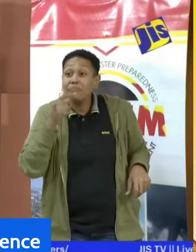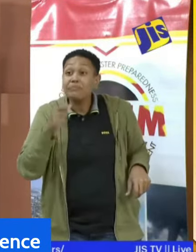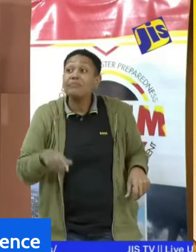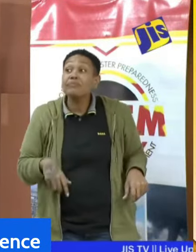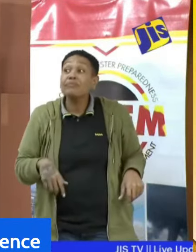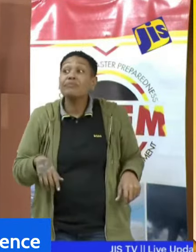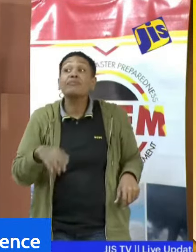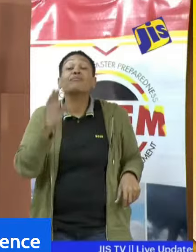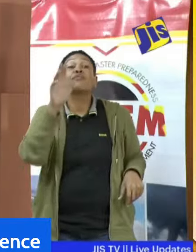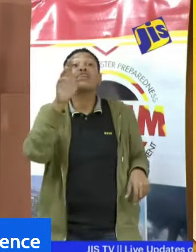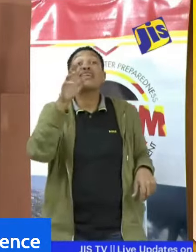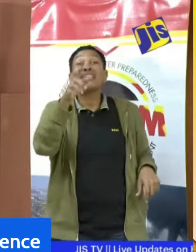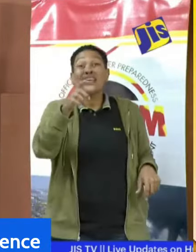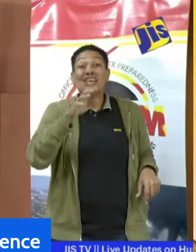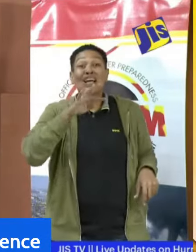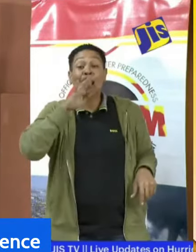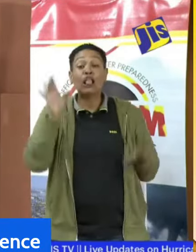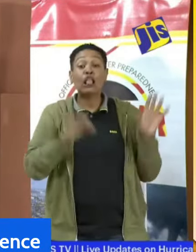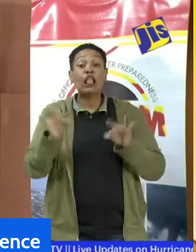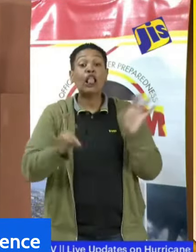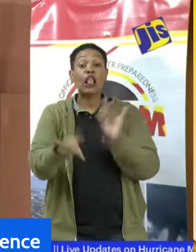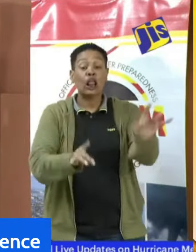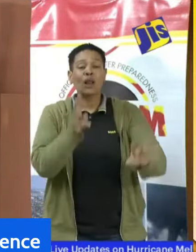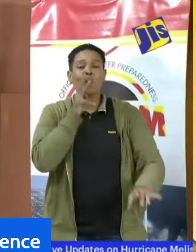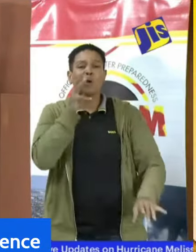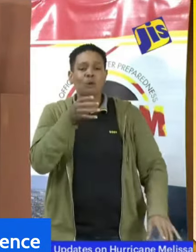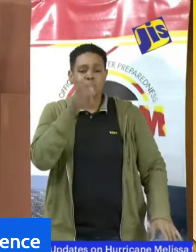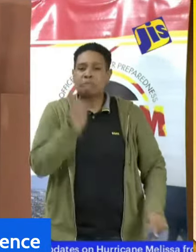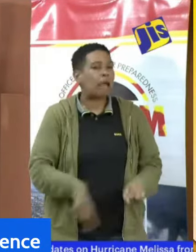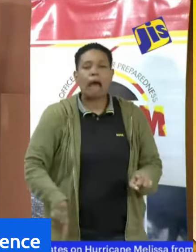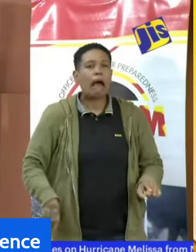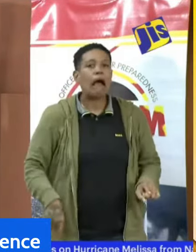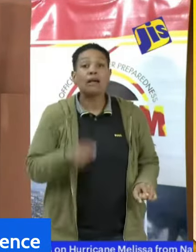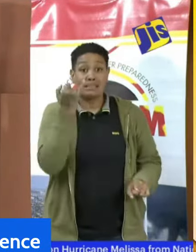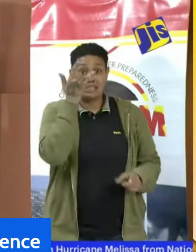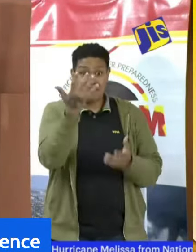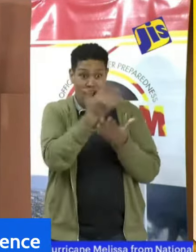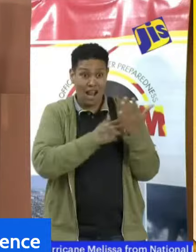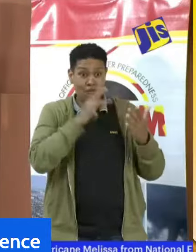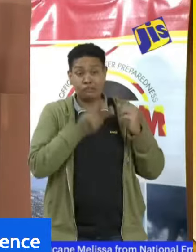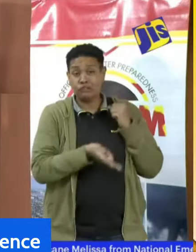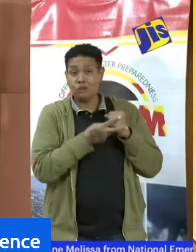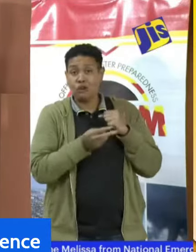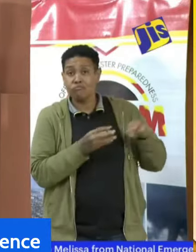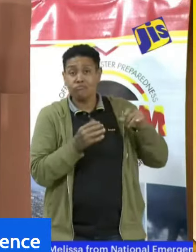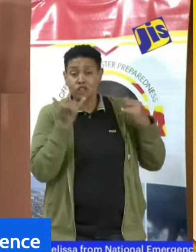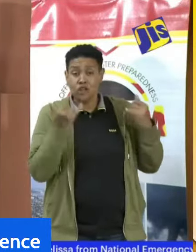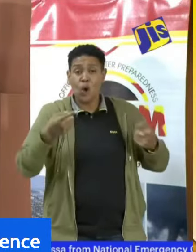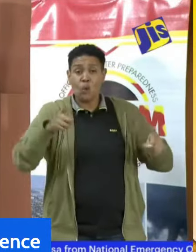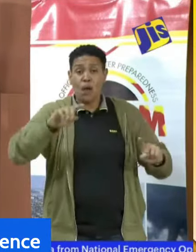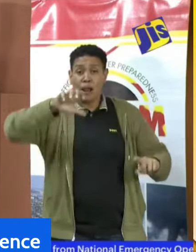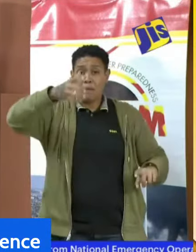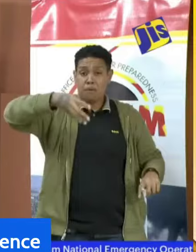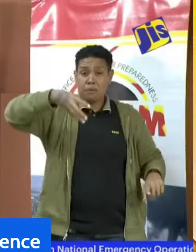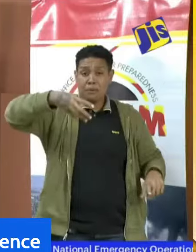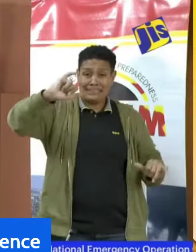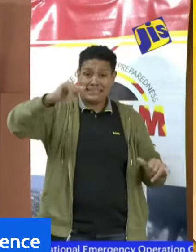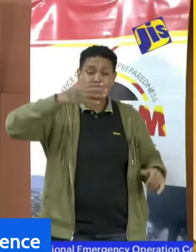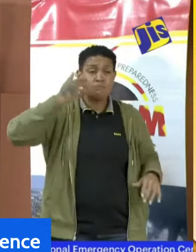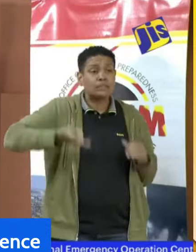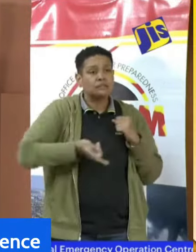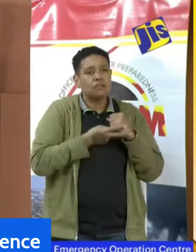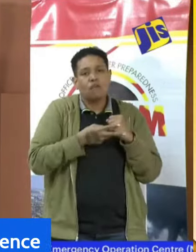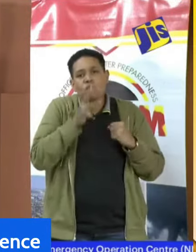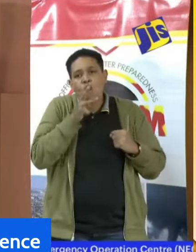turbidity can impact quality of water. So to the extent that you can collect your water now while your pipes are still running,